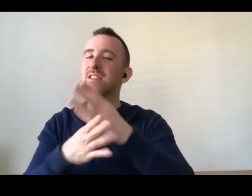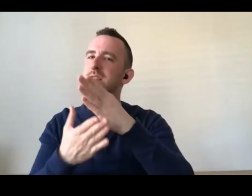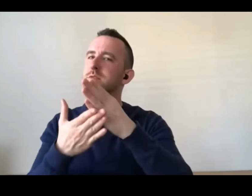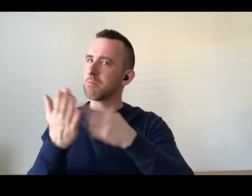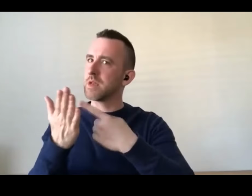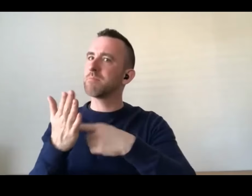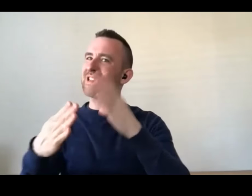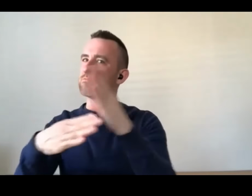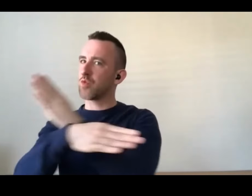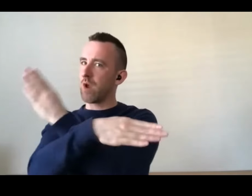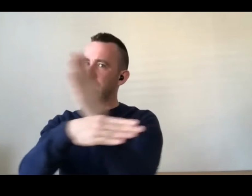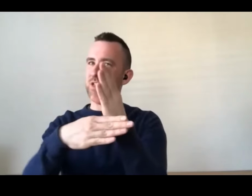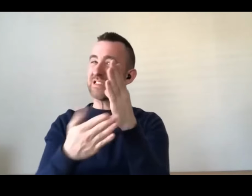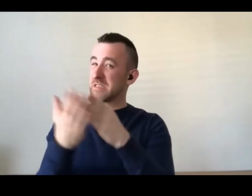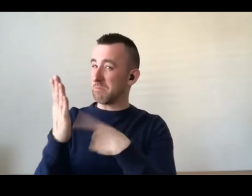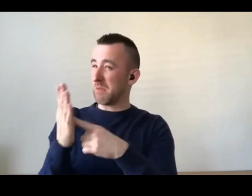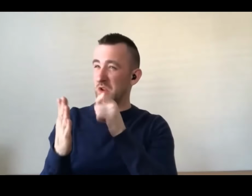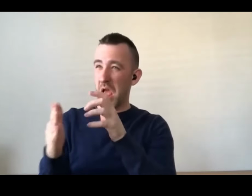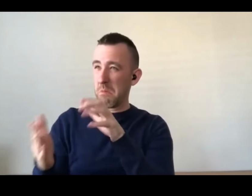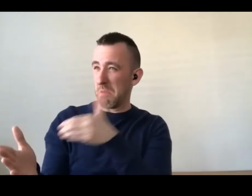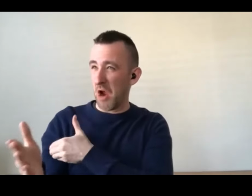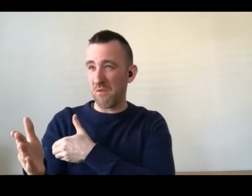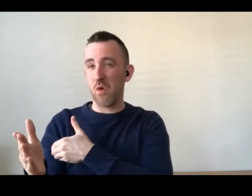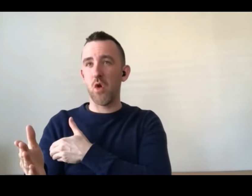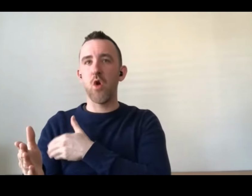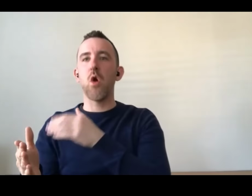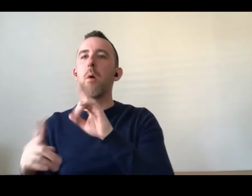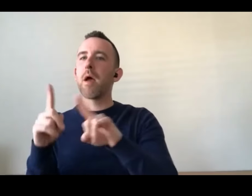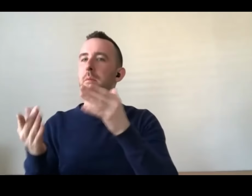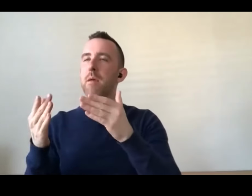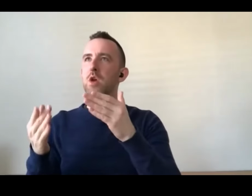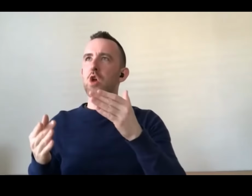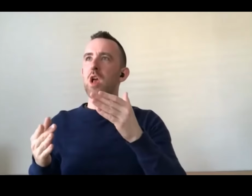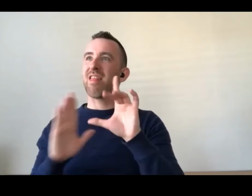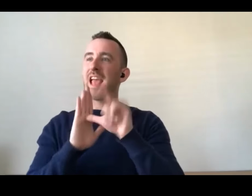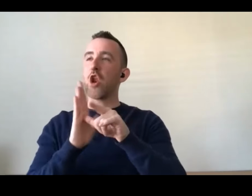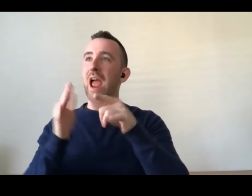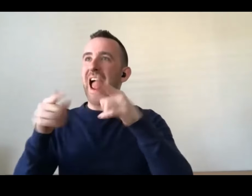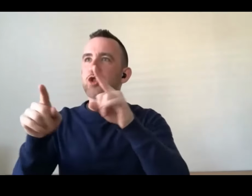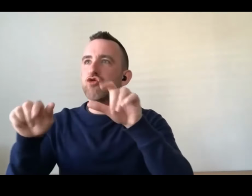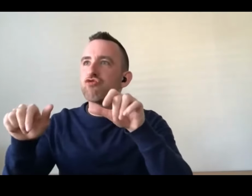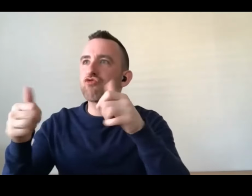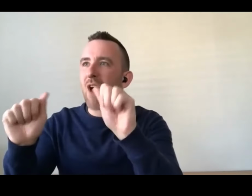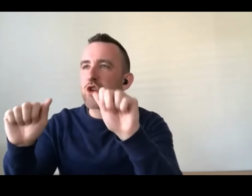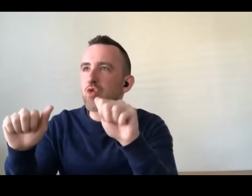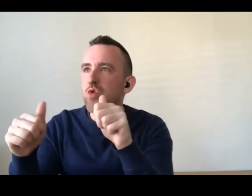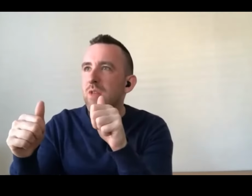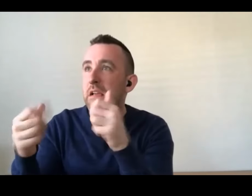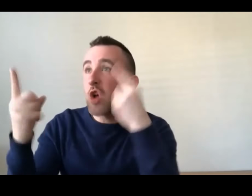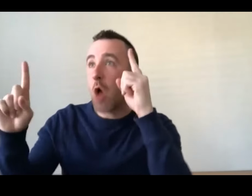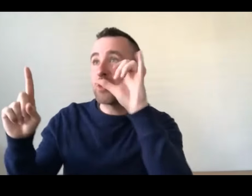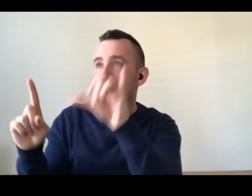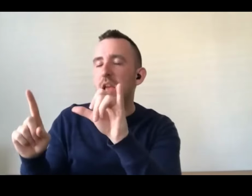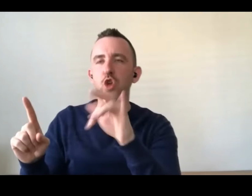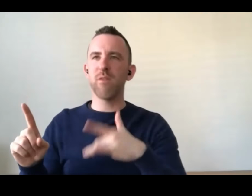seem as magical or powerful as they are, but they might dawn on you while you're trying to achieve them. So just remember